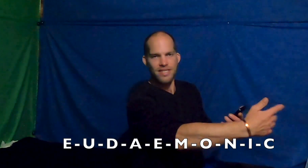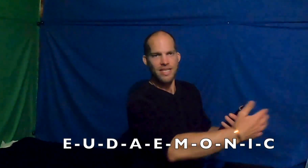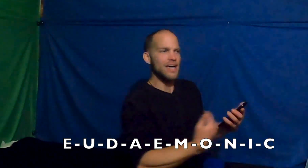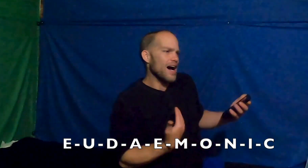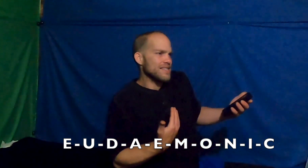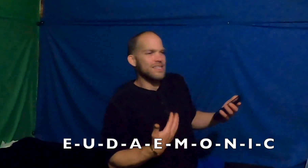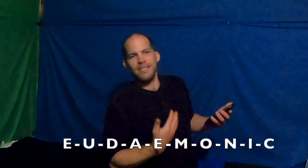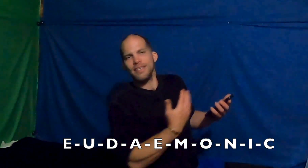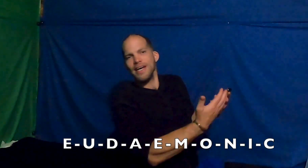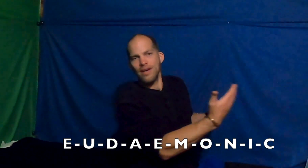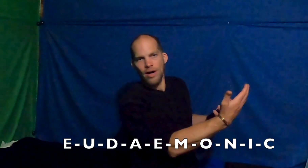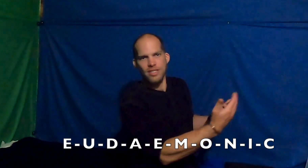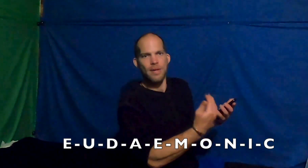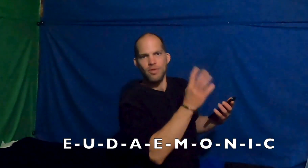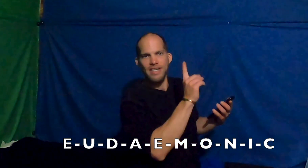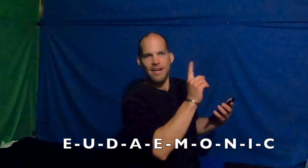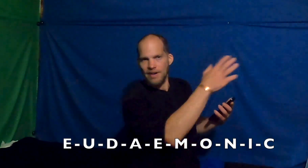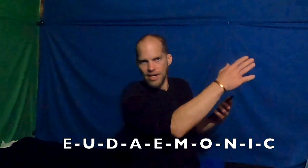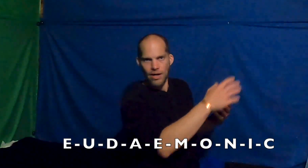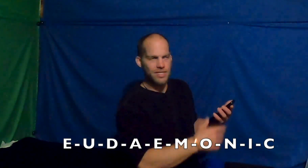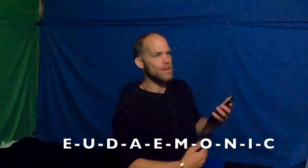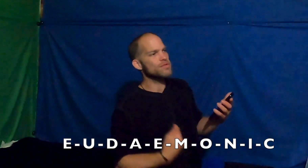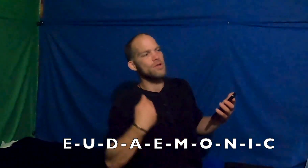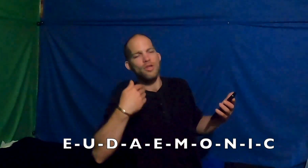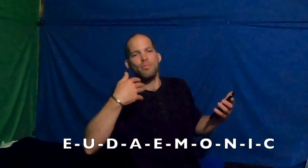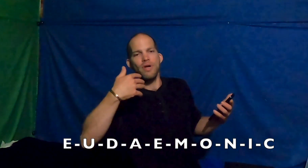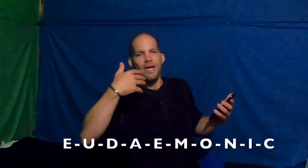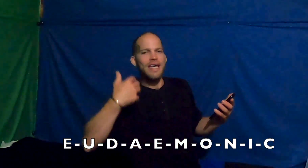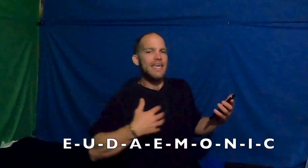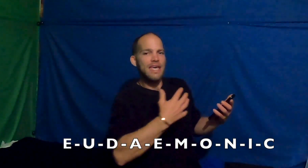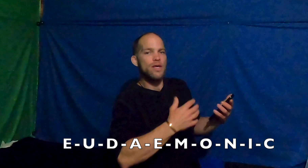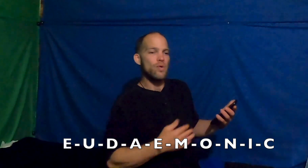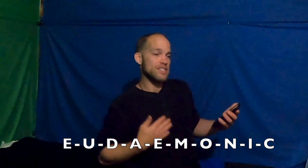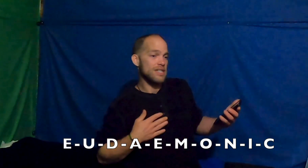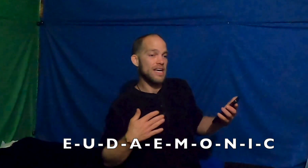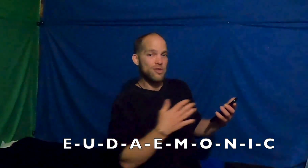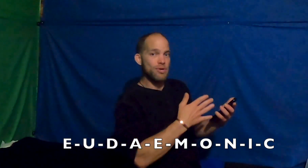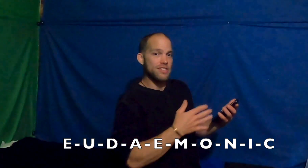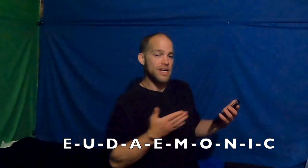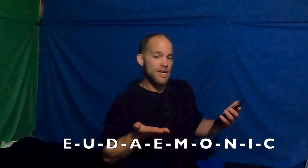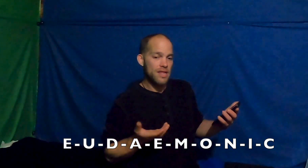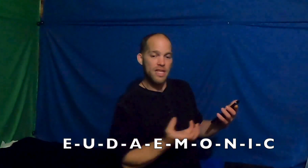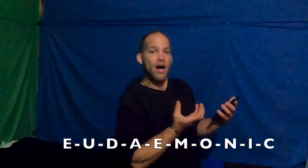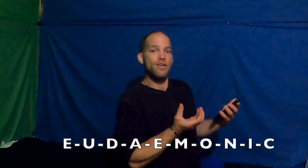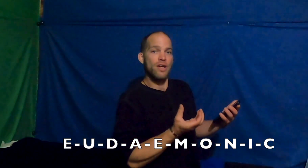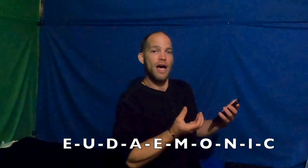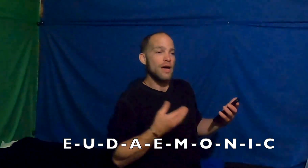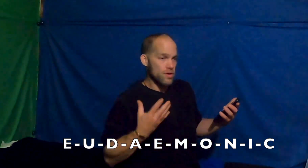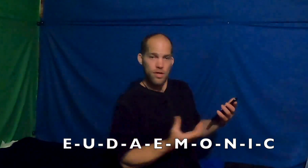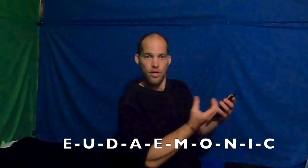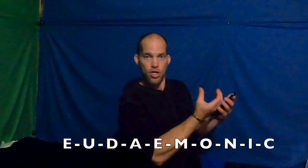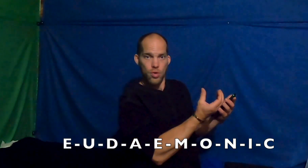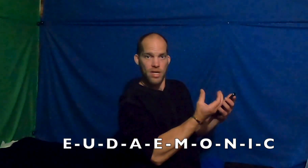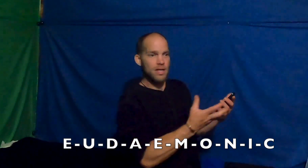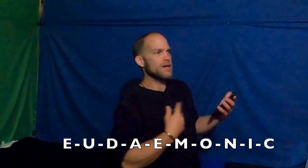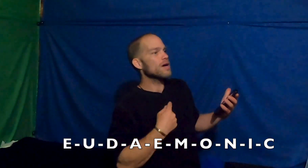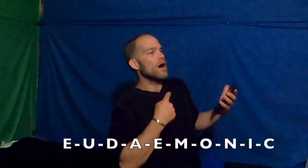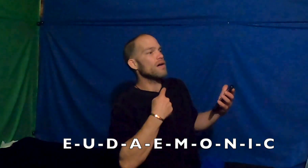E-U-D-A-M-O-N-I-C. I-C is in concept or identified concept. So then you put E-U as in expressing the underlying or the unit of